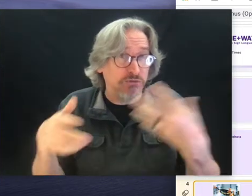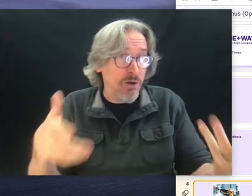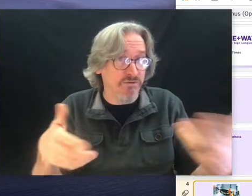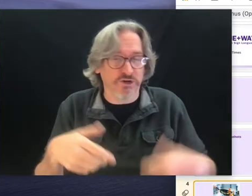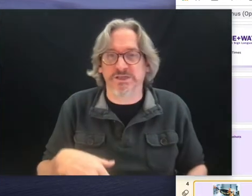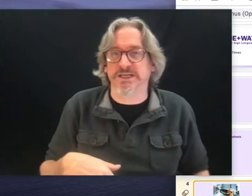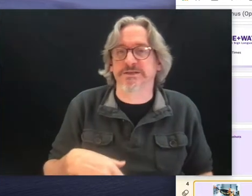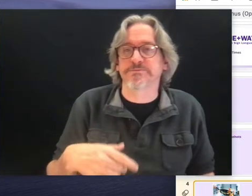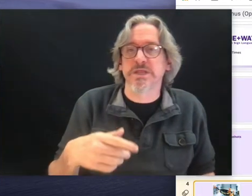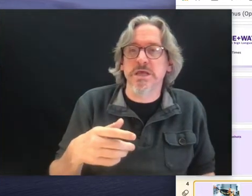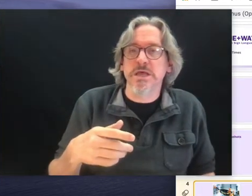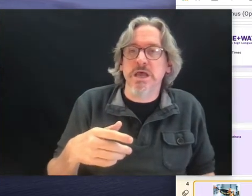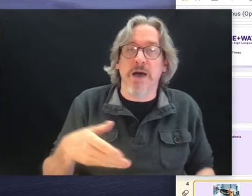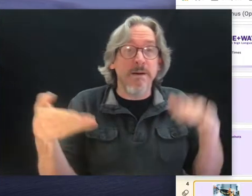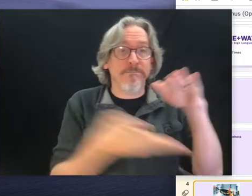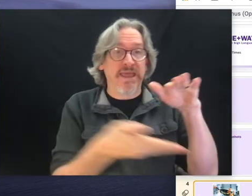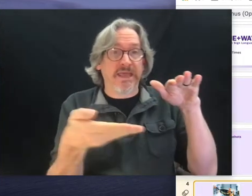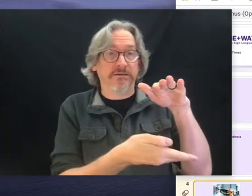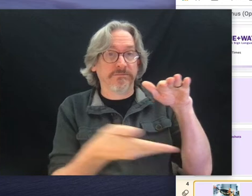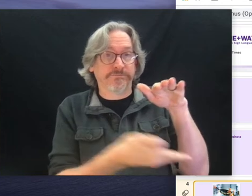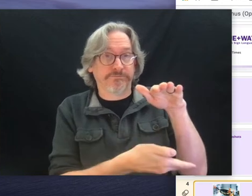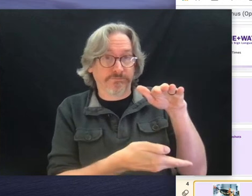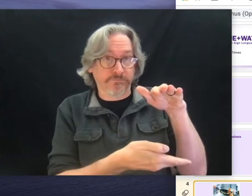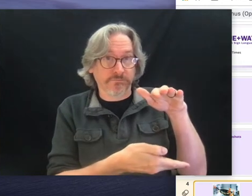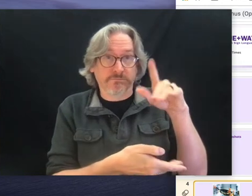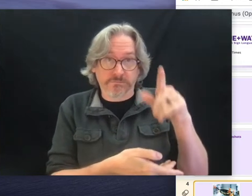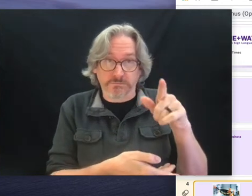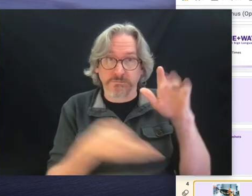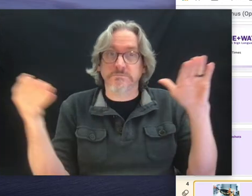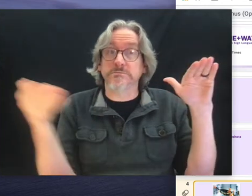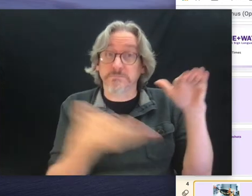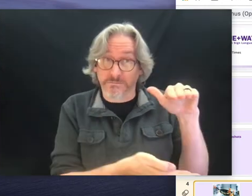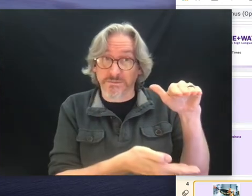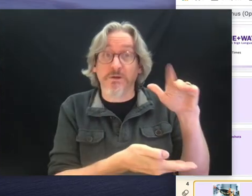BBQ, however you see it. Baking